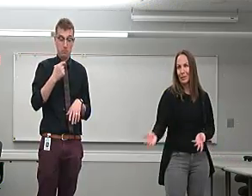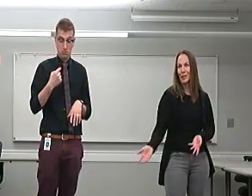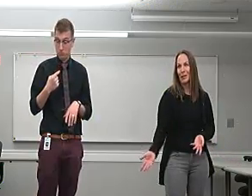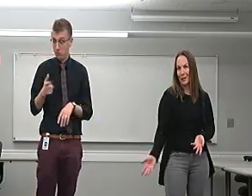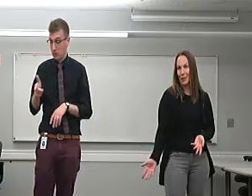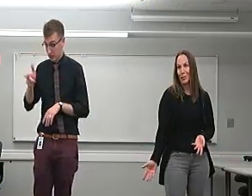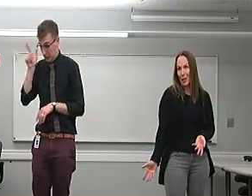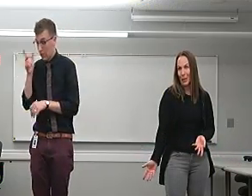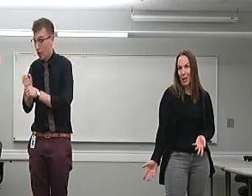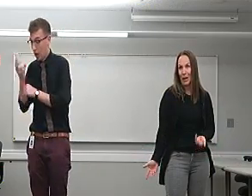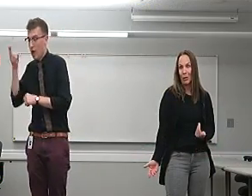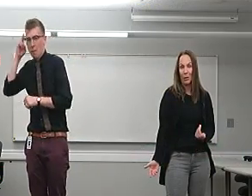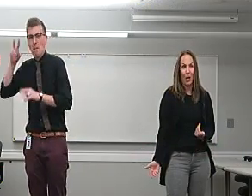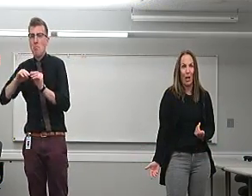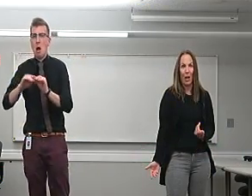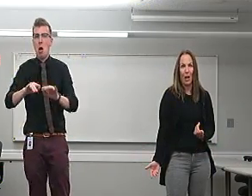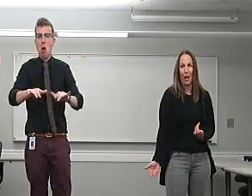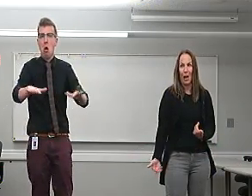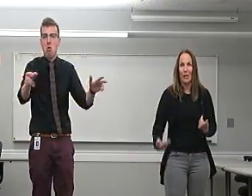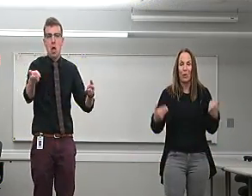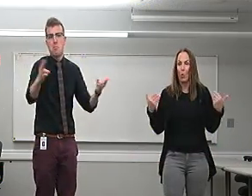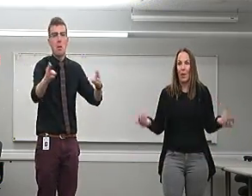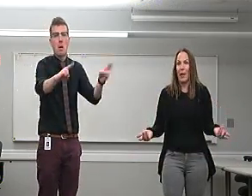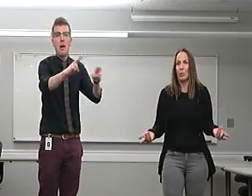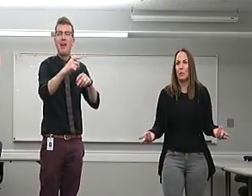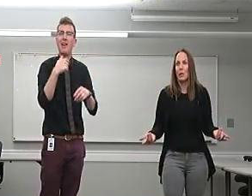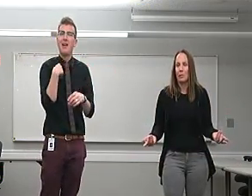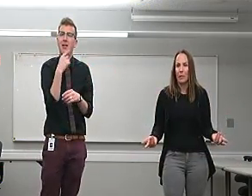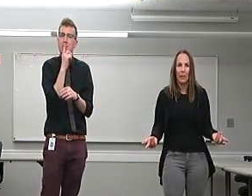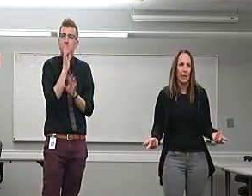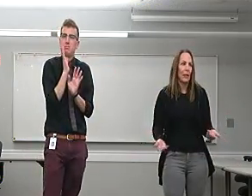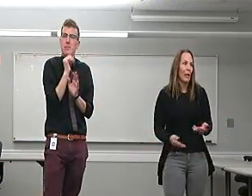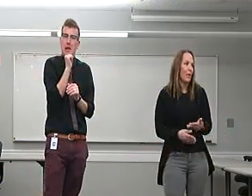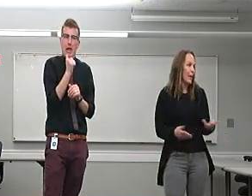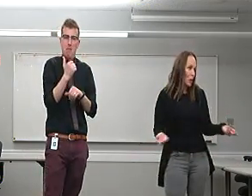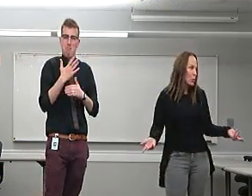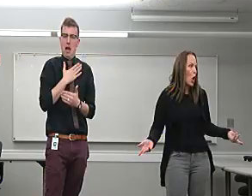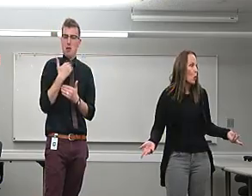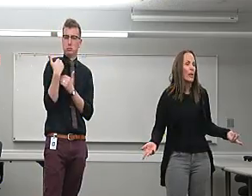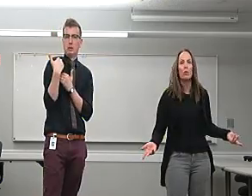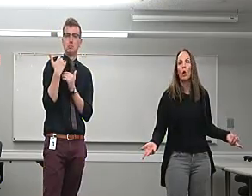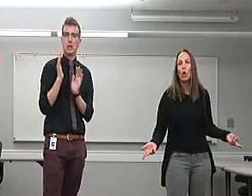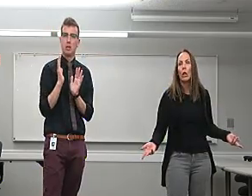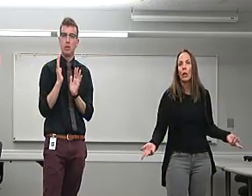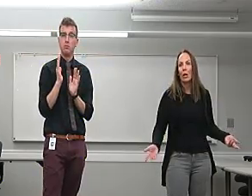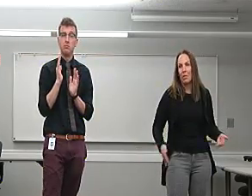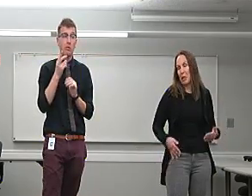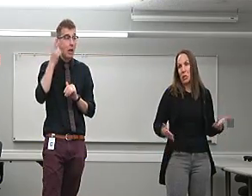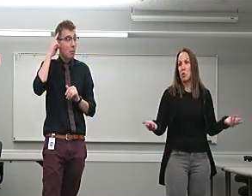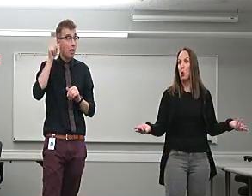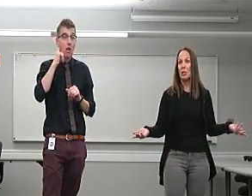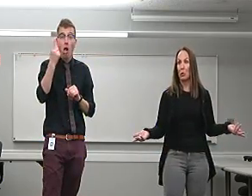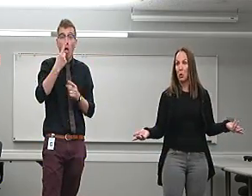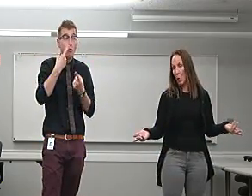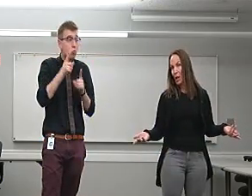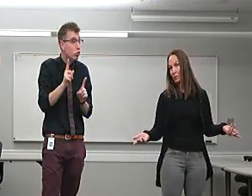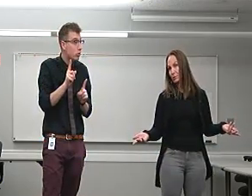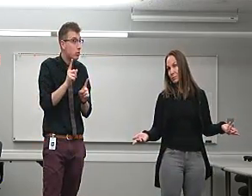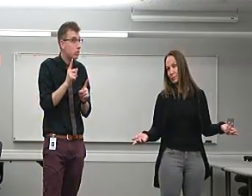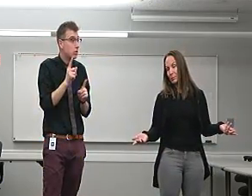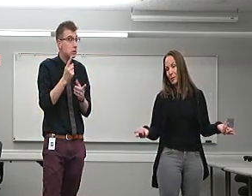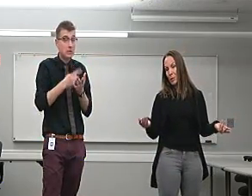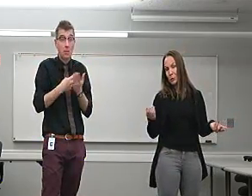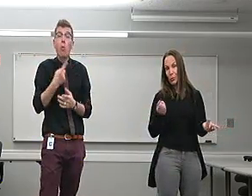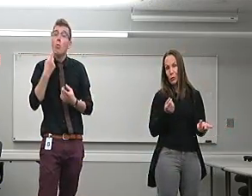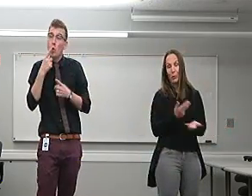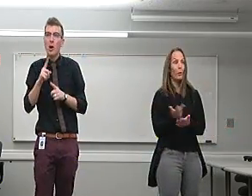I don't want that responsibility. They don't always work. They don't always work well. 3 weeks